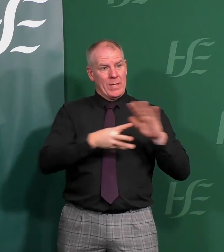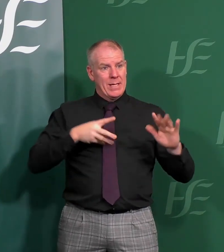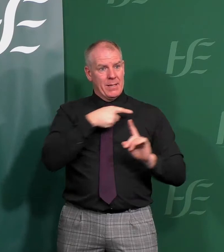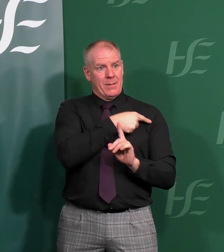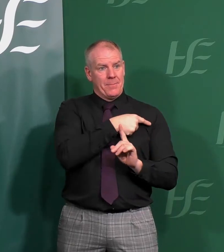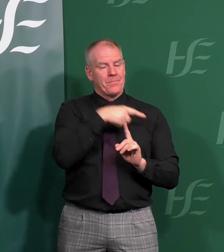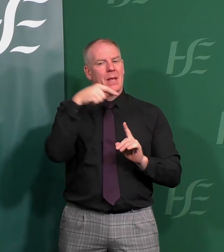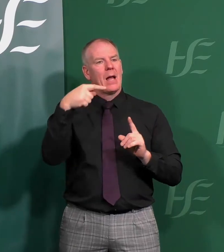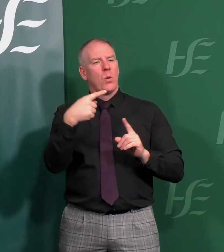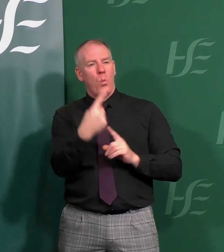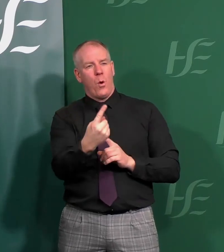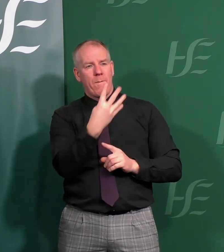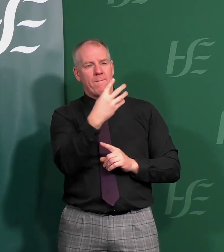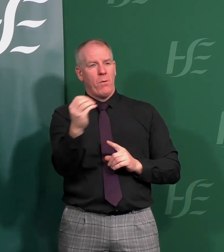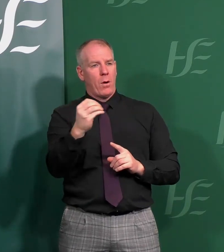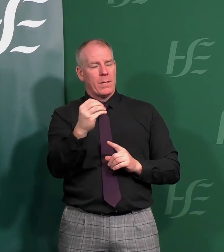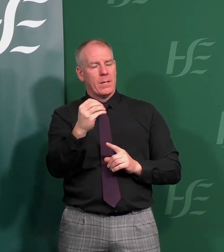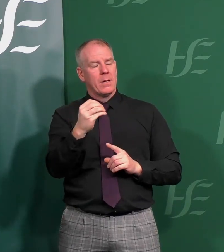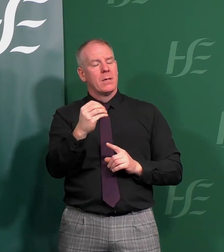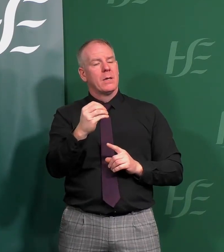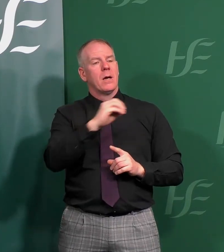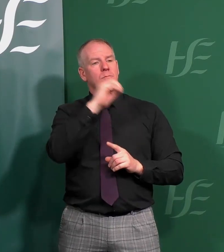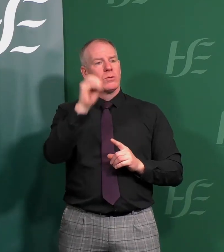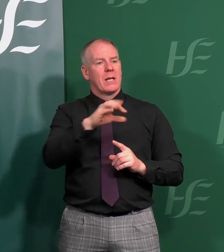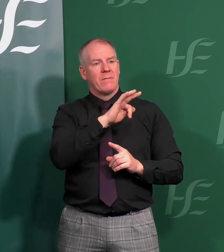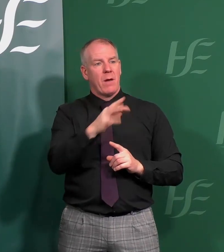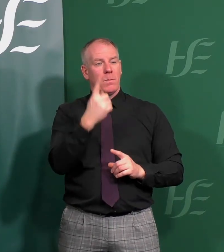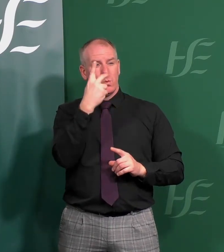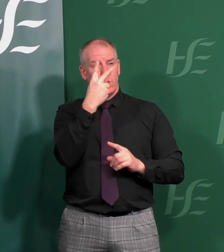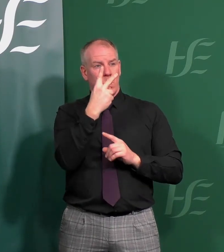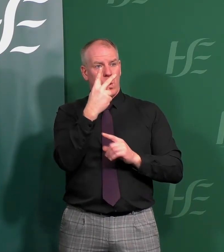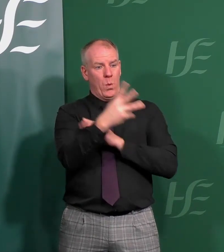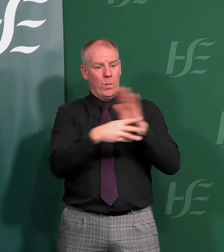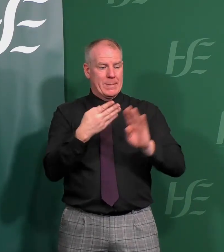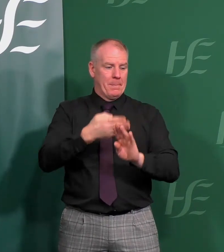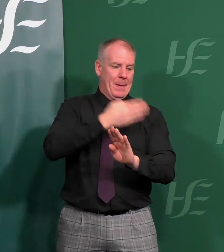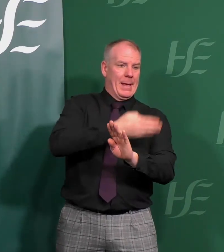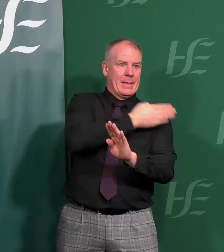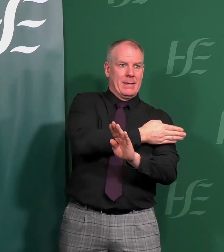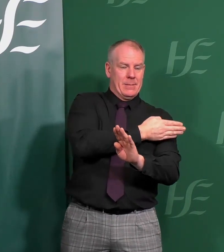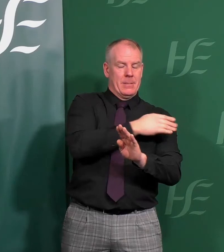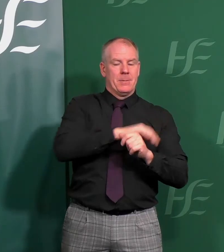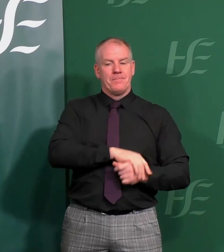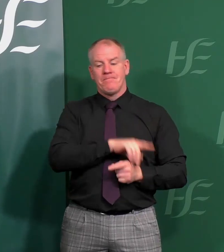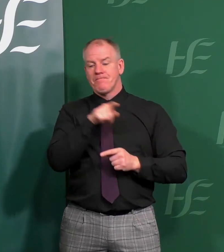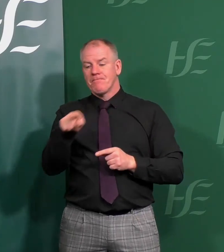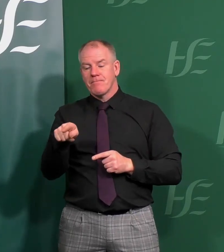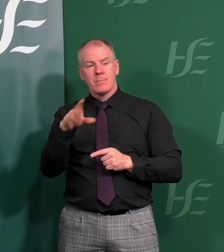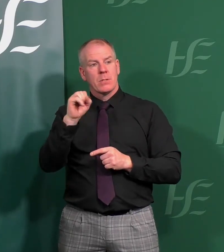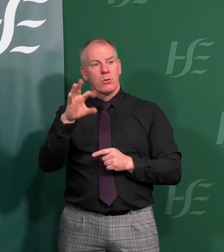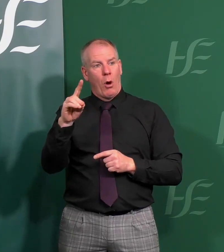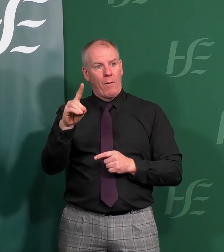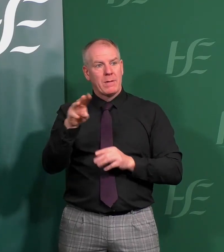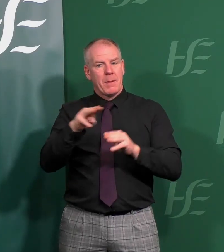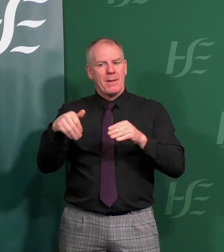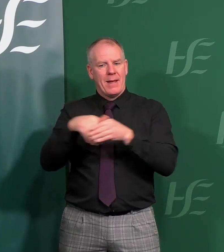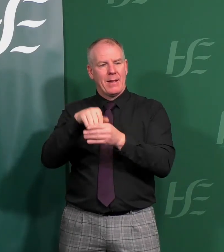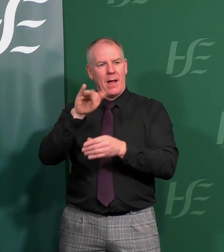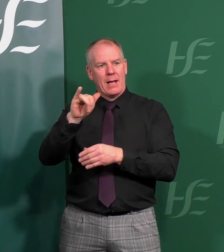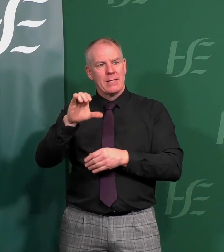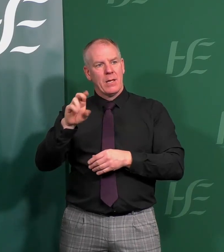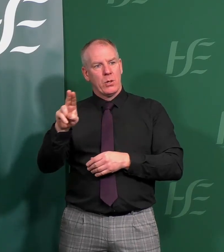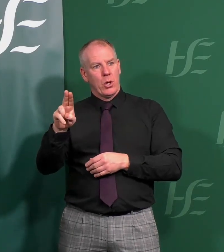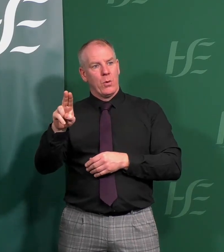up 140% on 14 days ago. The number of COVID in critical care as